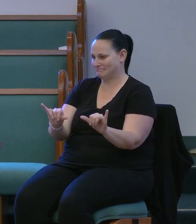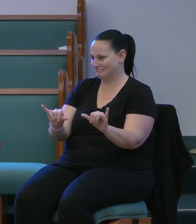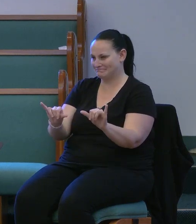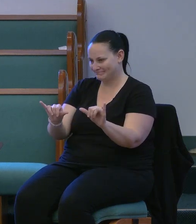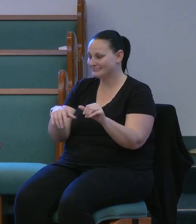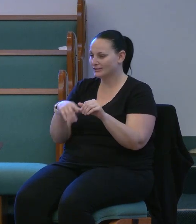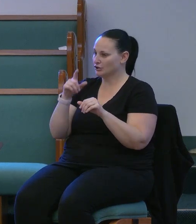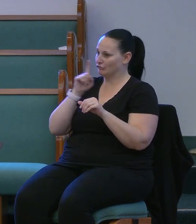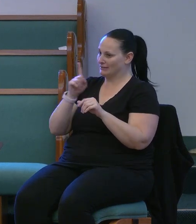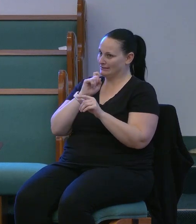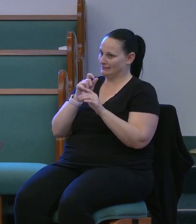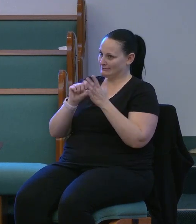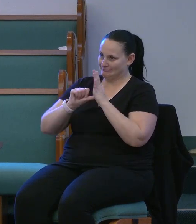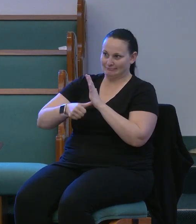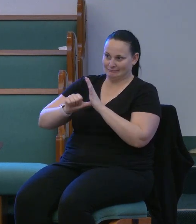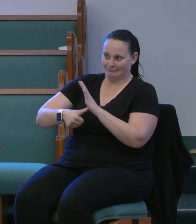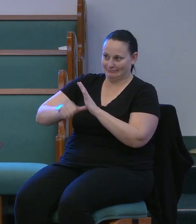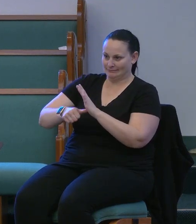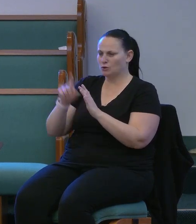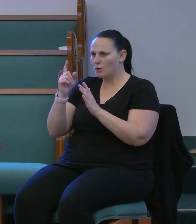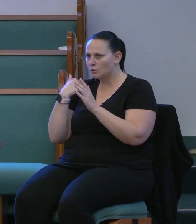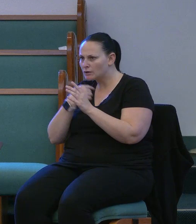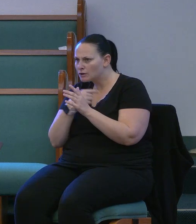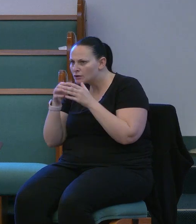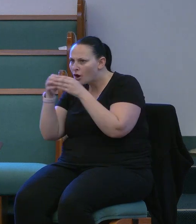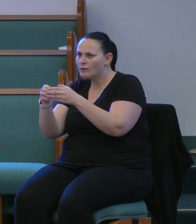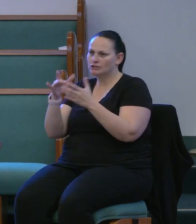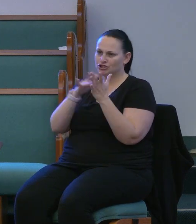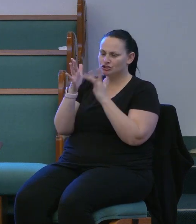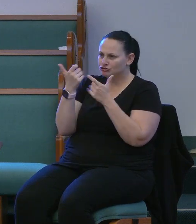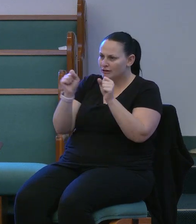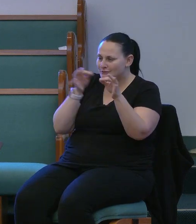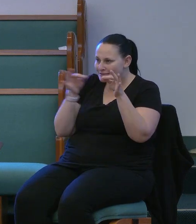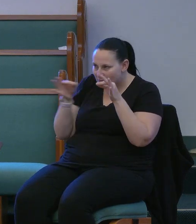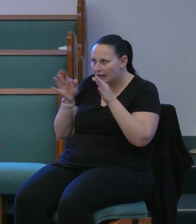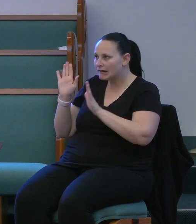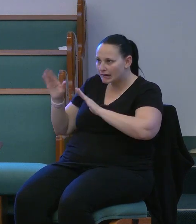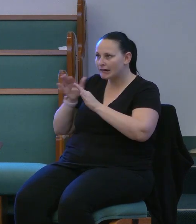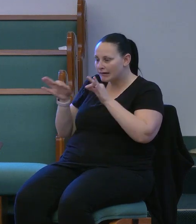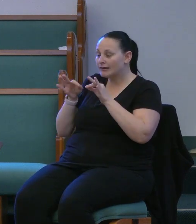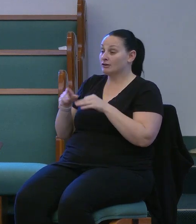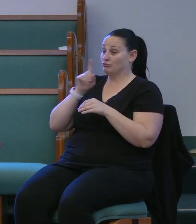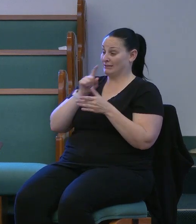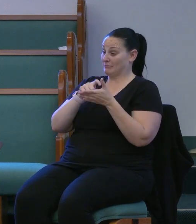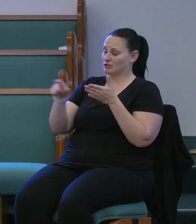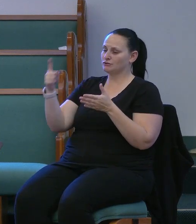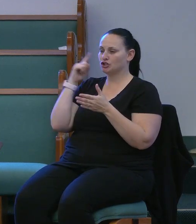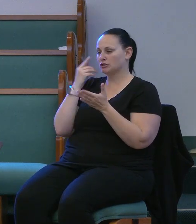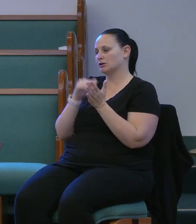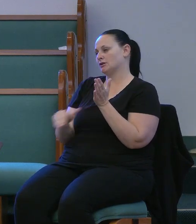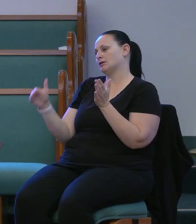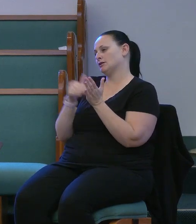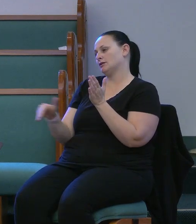It even highlights that. Where are we going? Jesus trying to explain to them. And the passage you have heard many